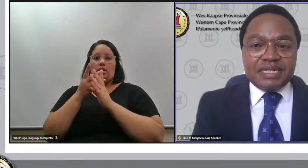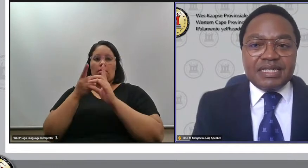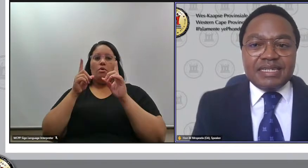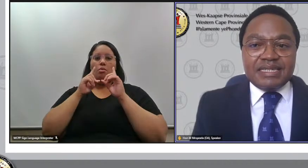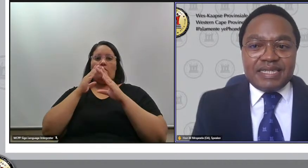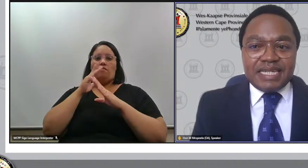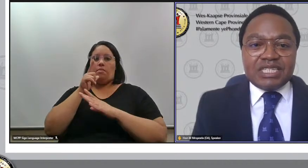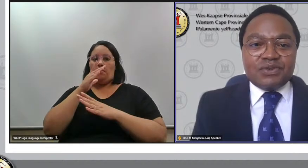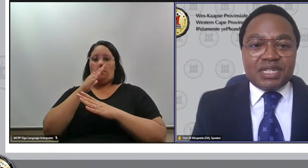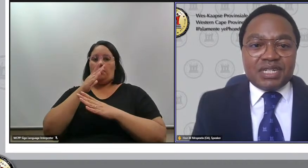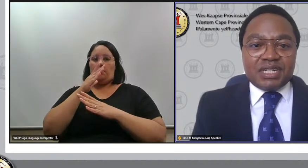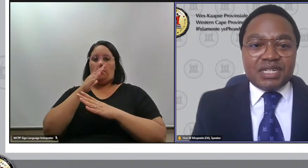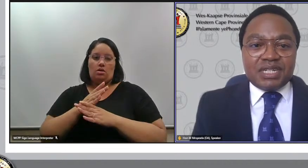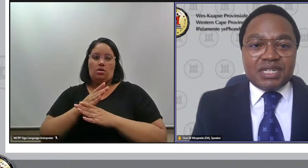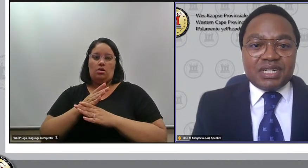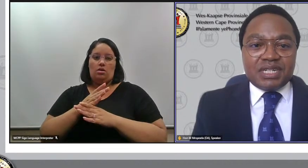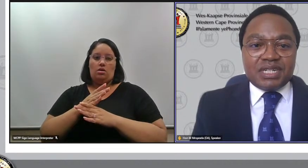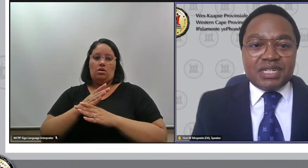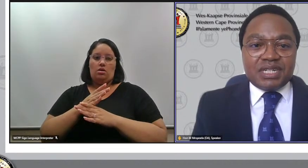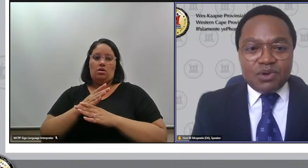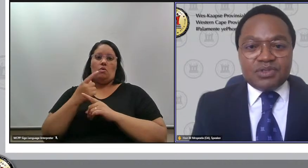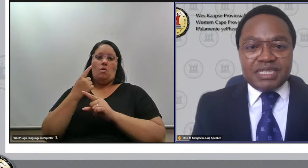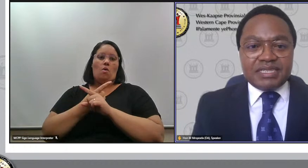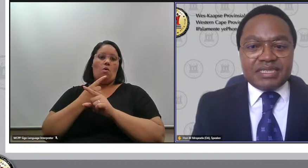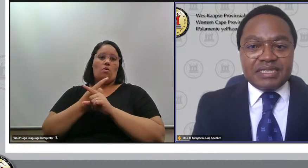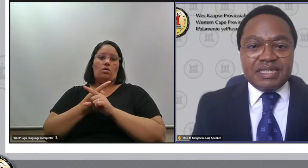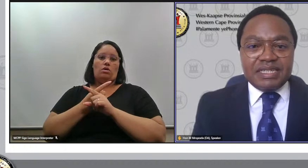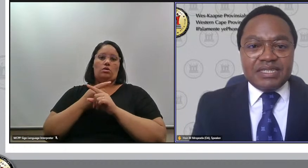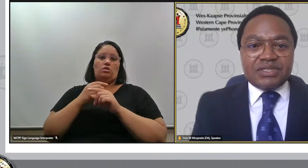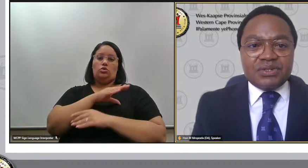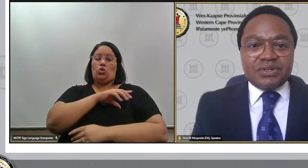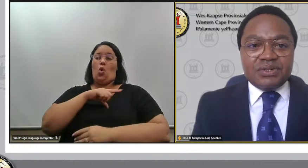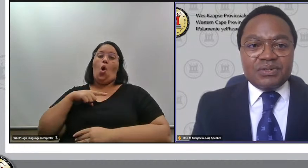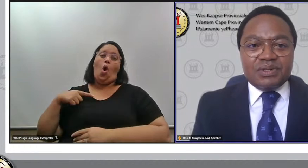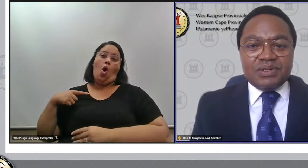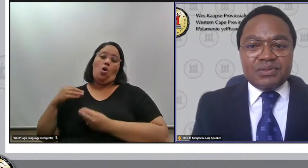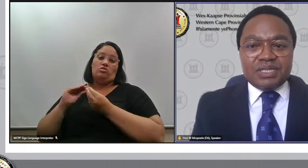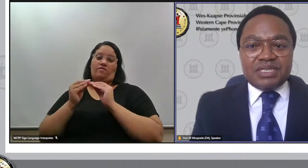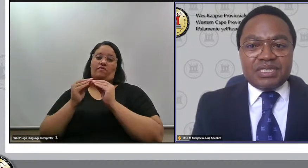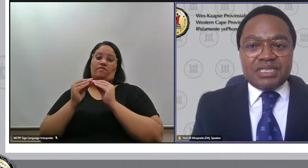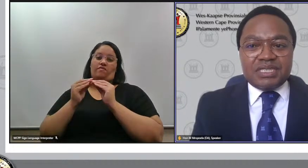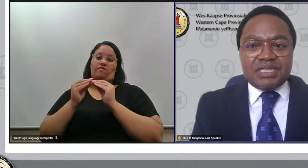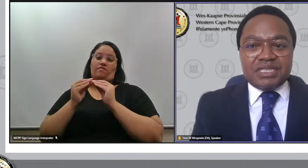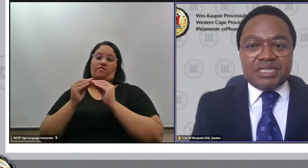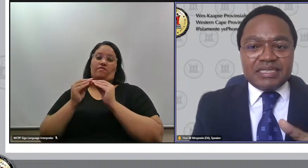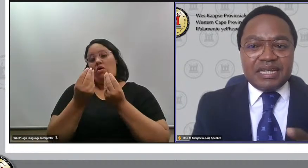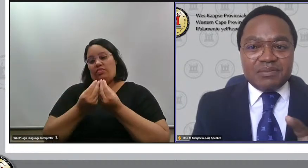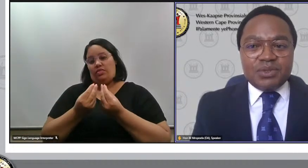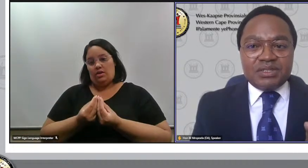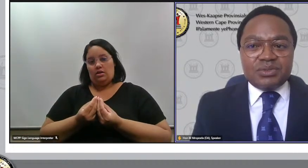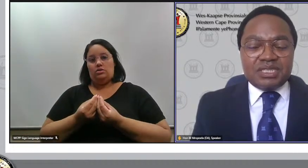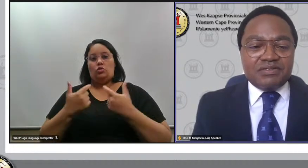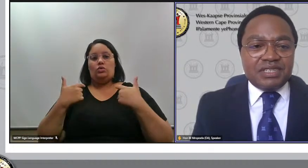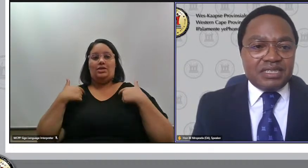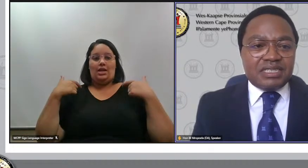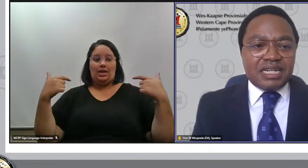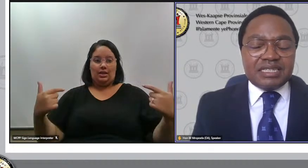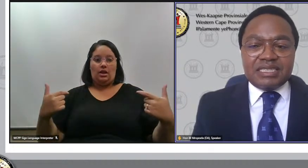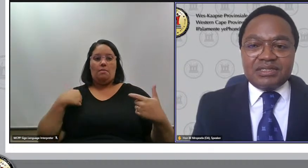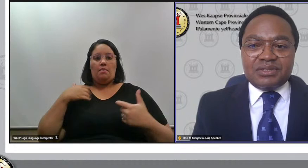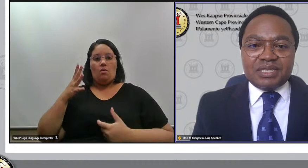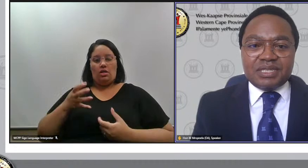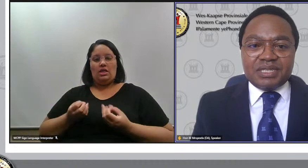Works takes forever to fix a small thing. So the Secretary, I'm going to give